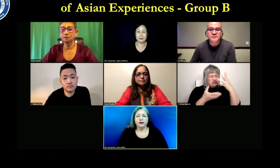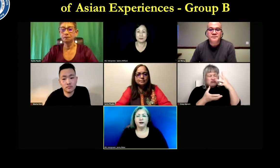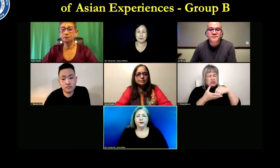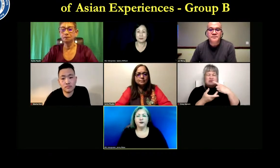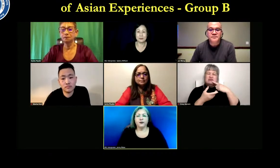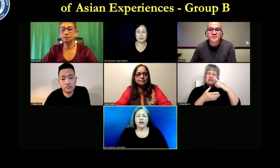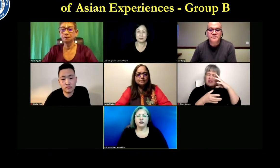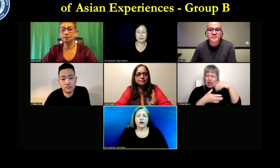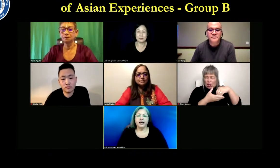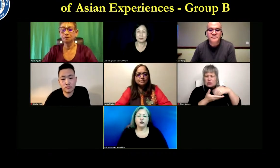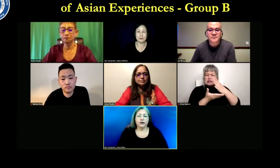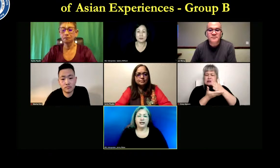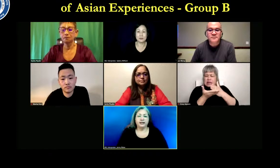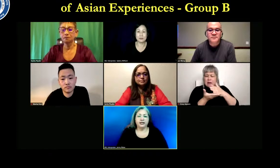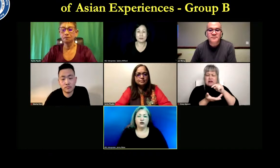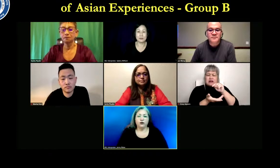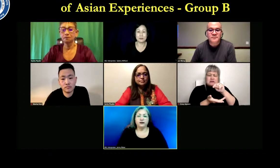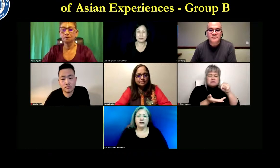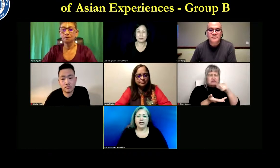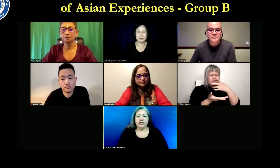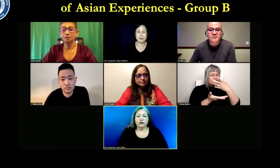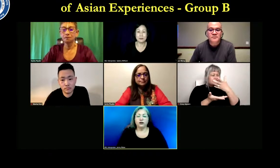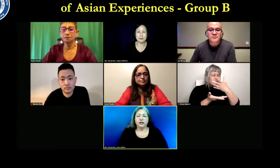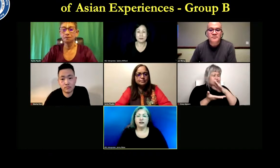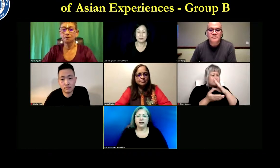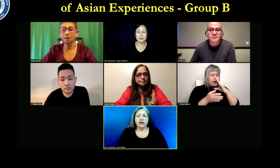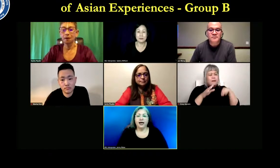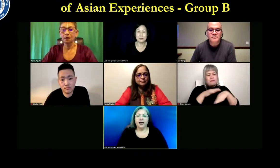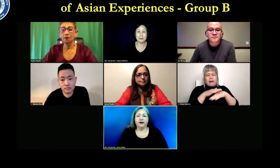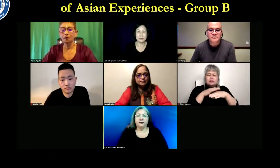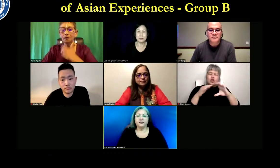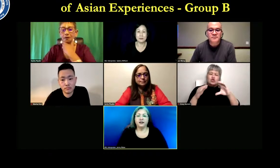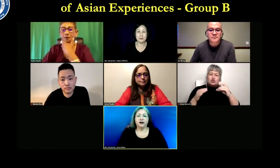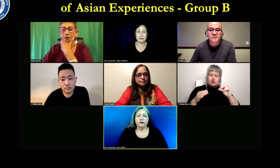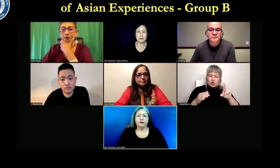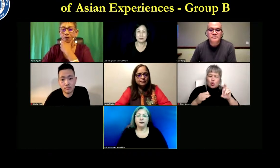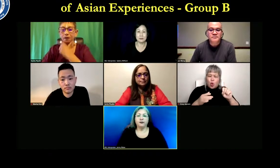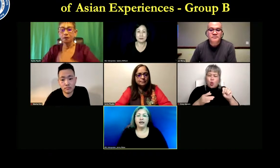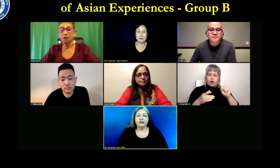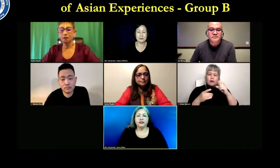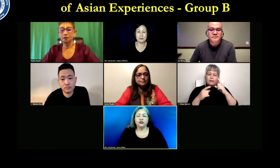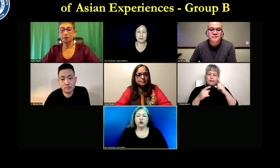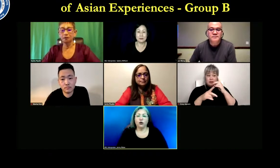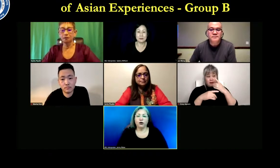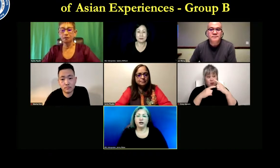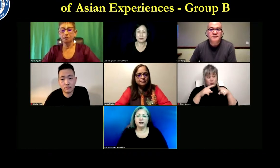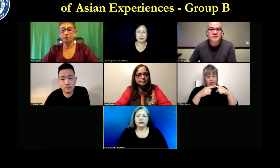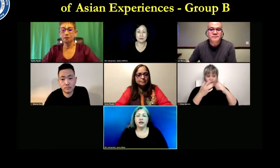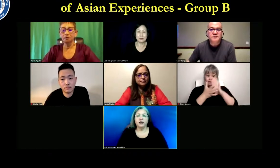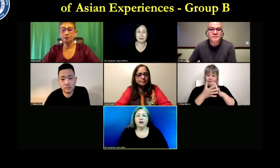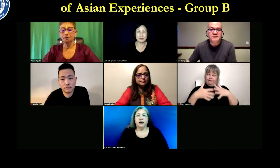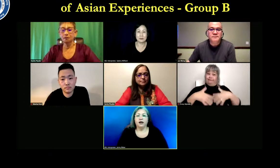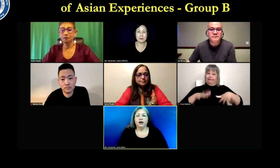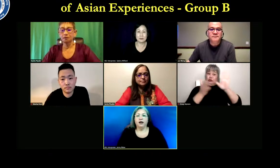8 to about 3 or 4 o'clock. And so I asked what they did throughout the day. So they did have some basic